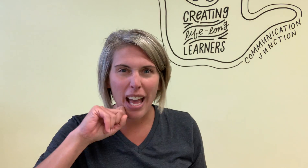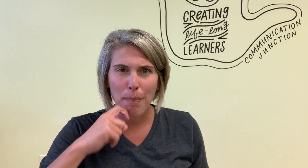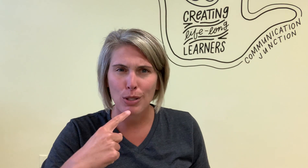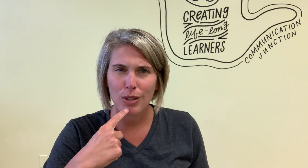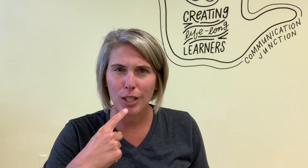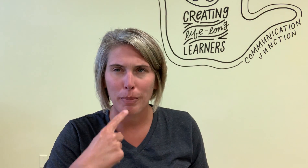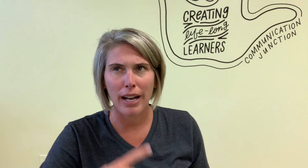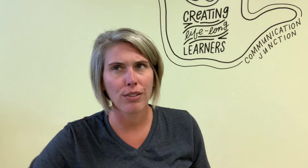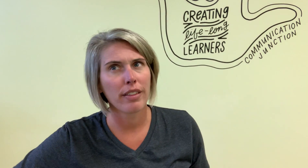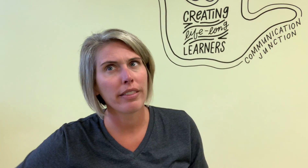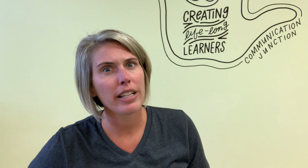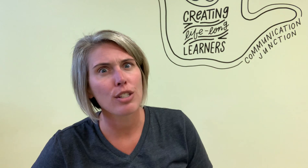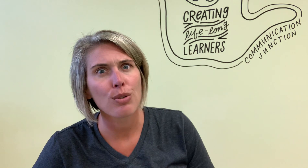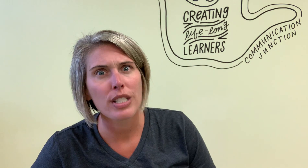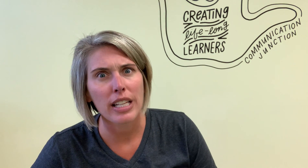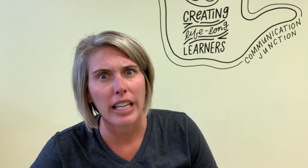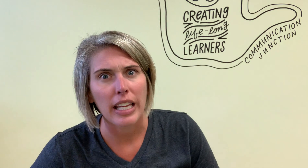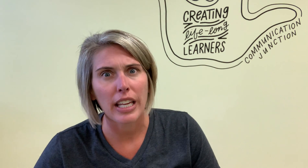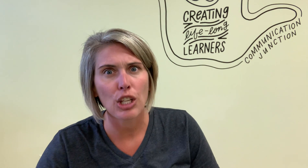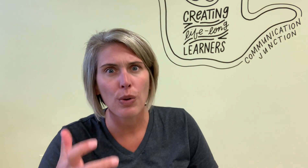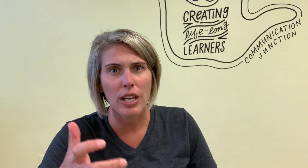apples with their mouth? That's so silly. Can you eat one?